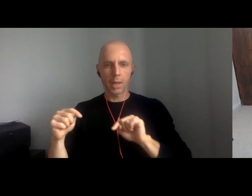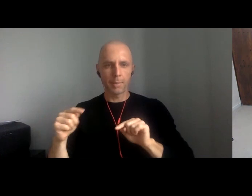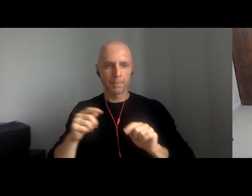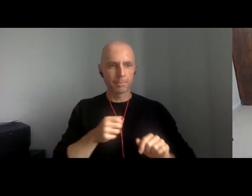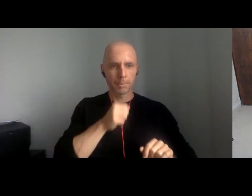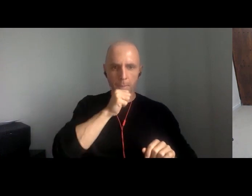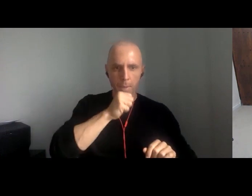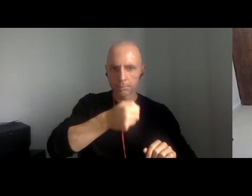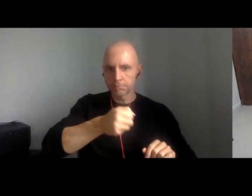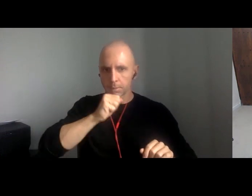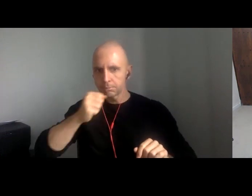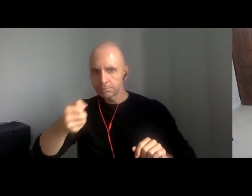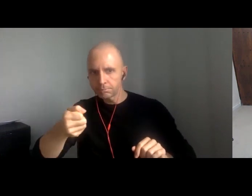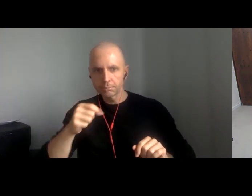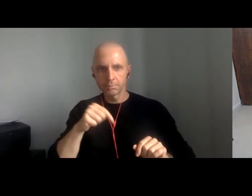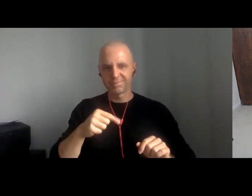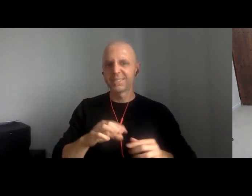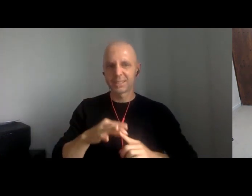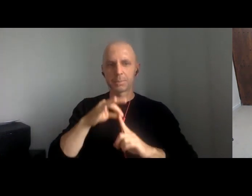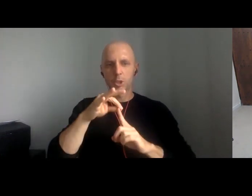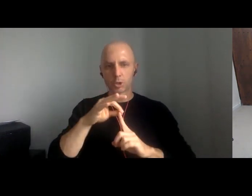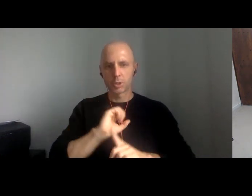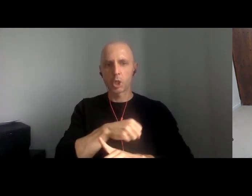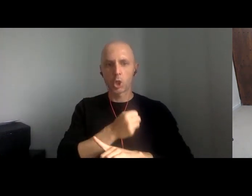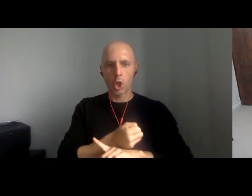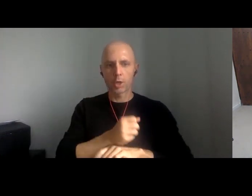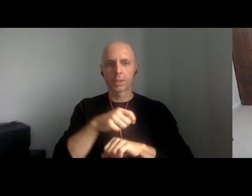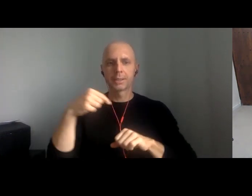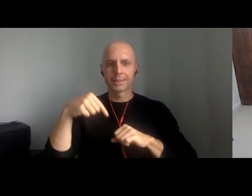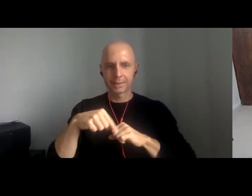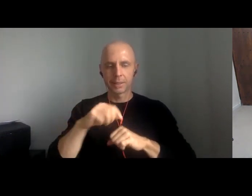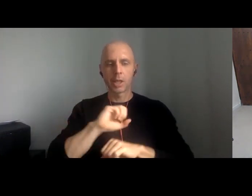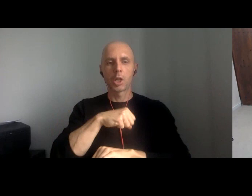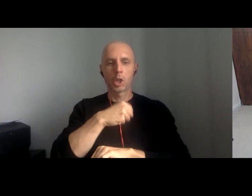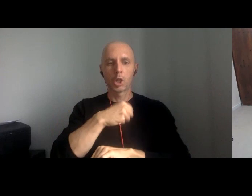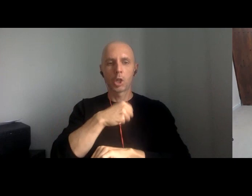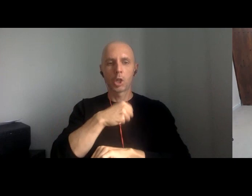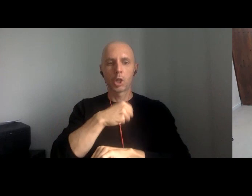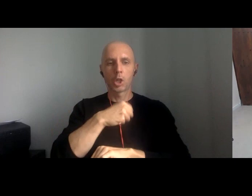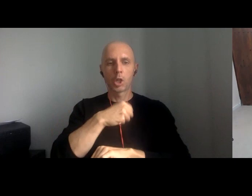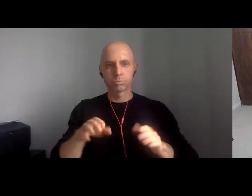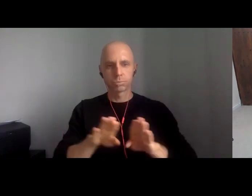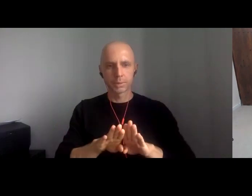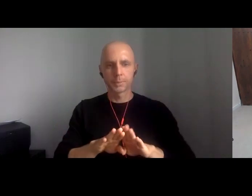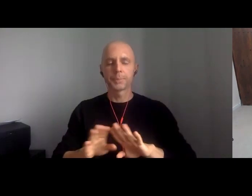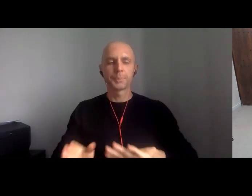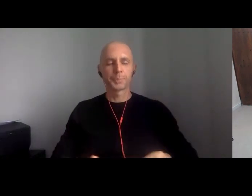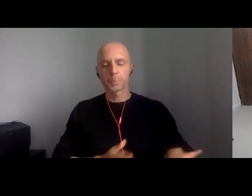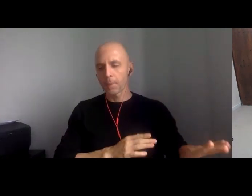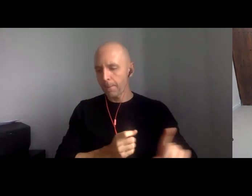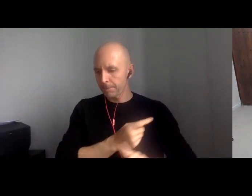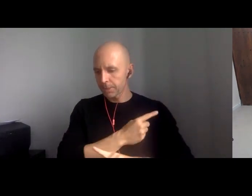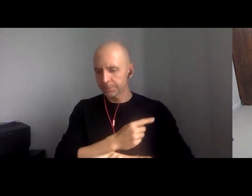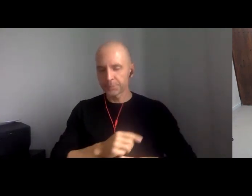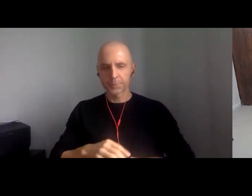did a tulip appeal where we grew thousands of tulips and had